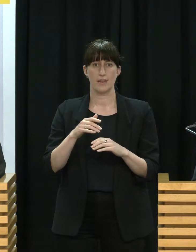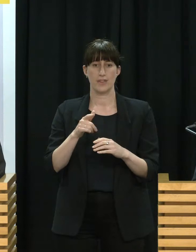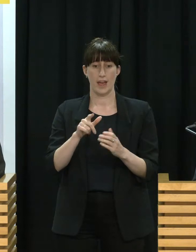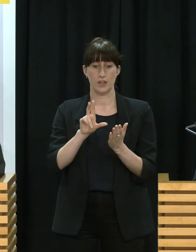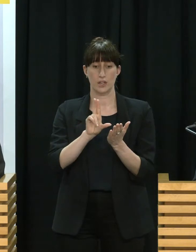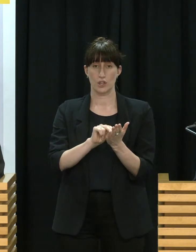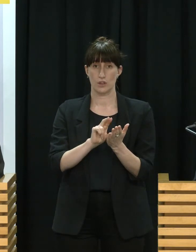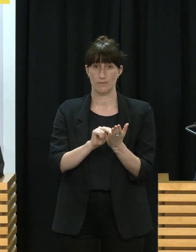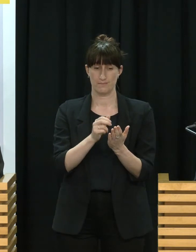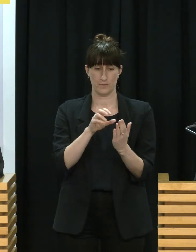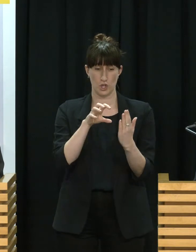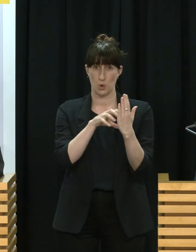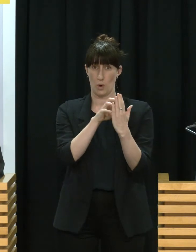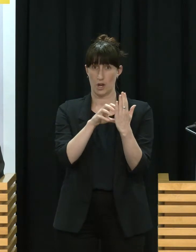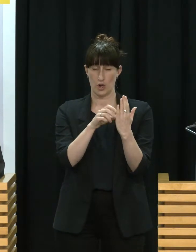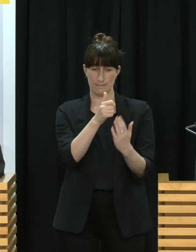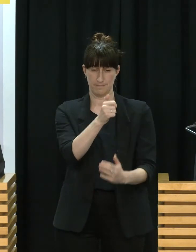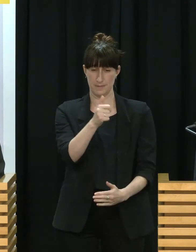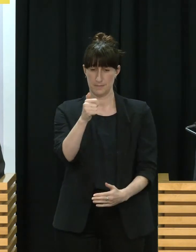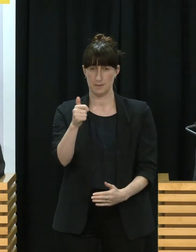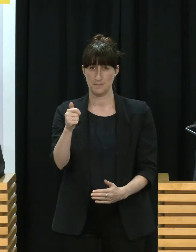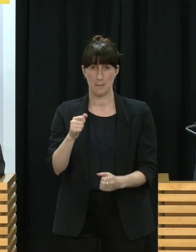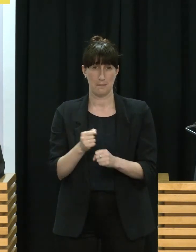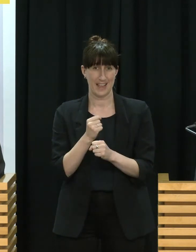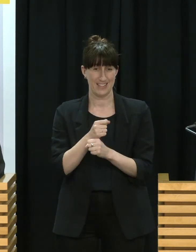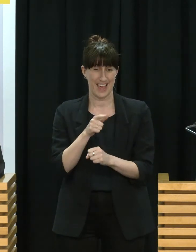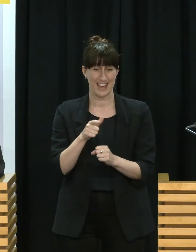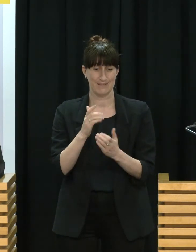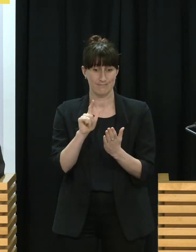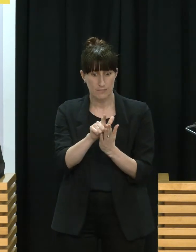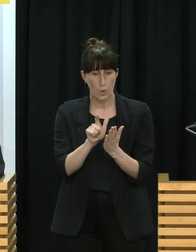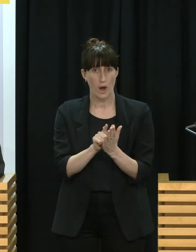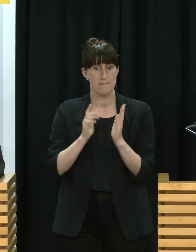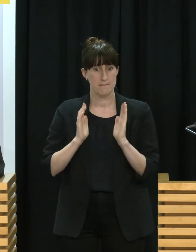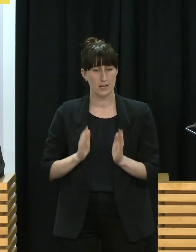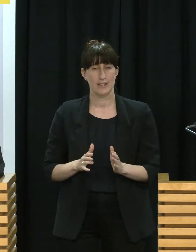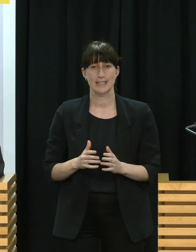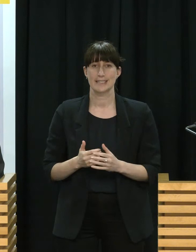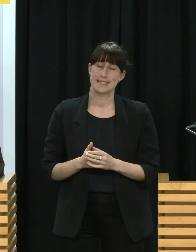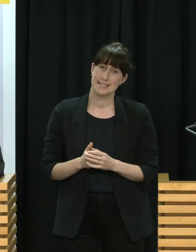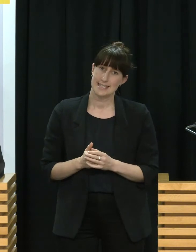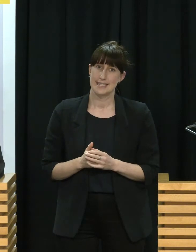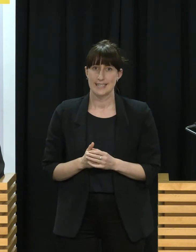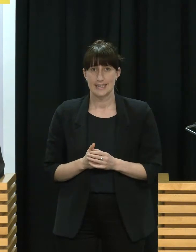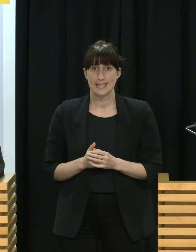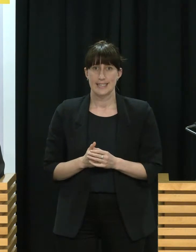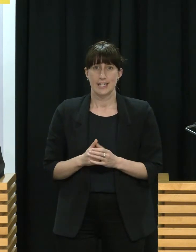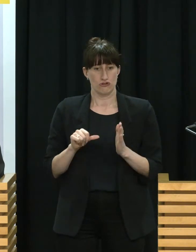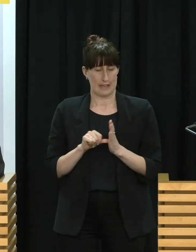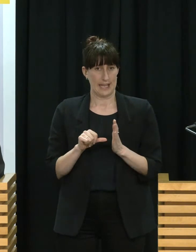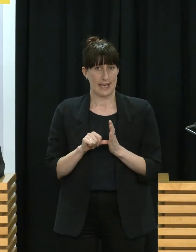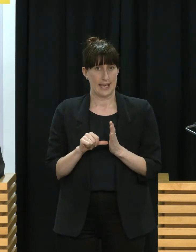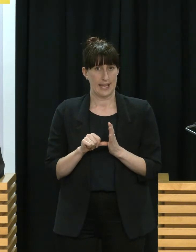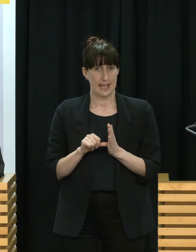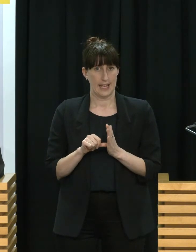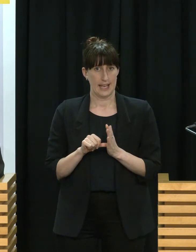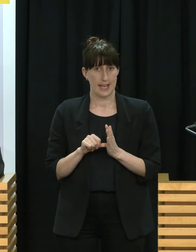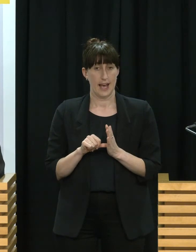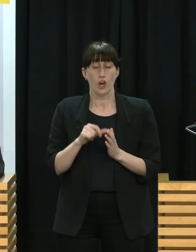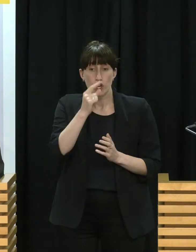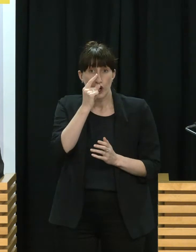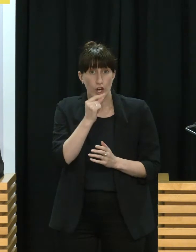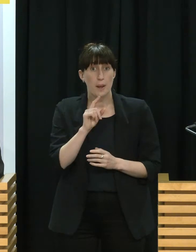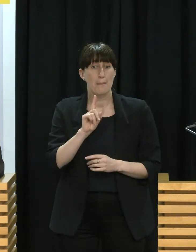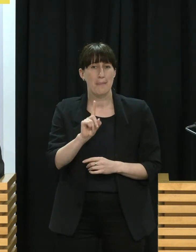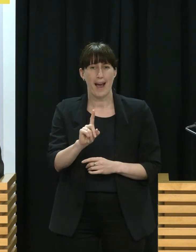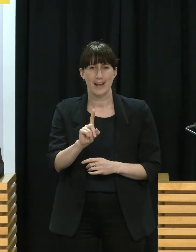there are some really big logistical hurdles there. So in principle, you could say, yep, we should do that. The reality is, how would you enforce it? If you're